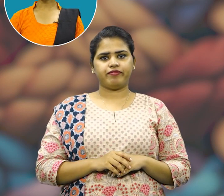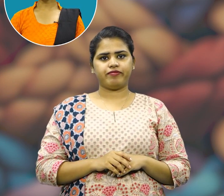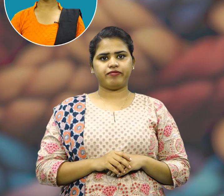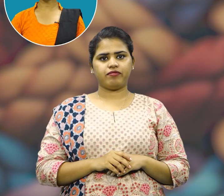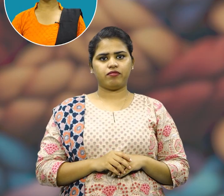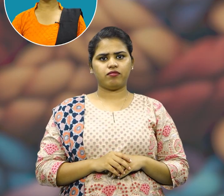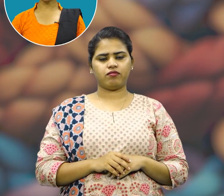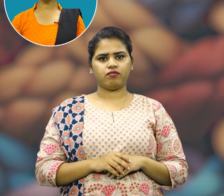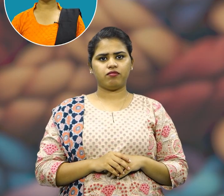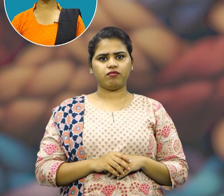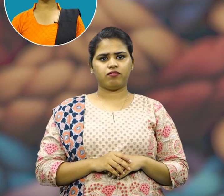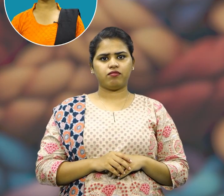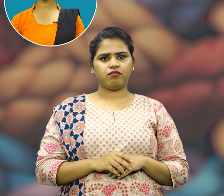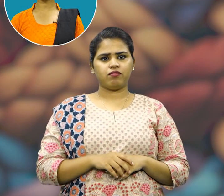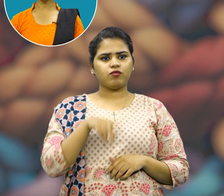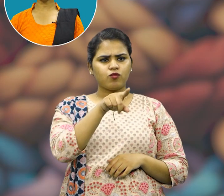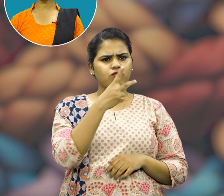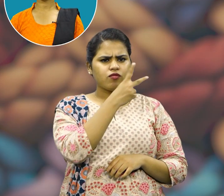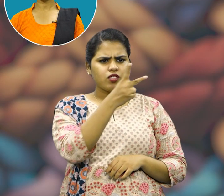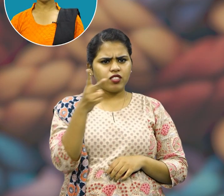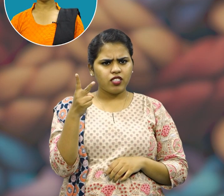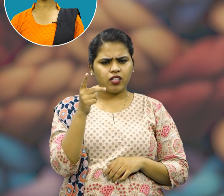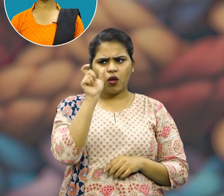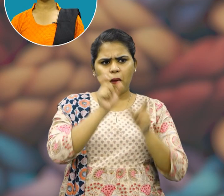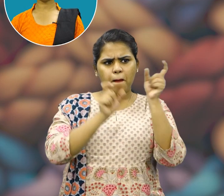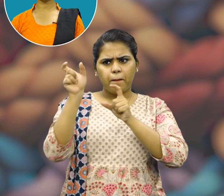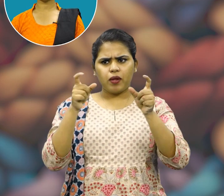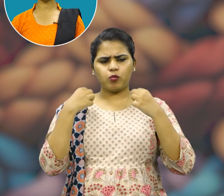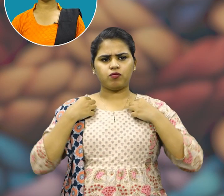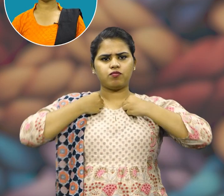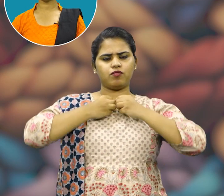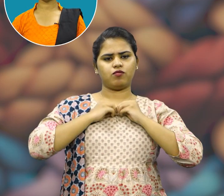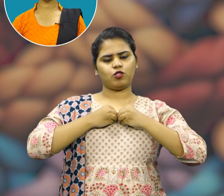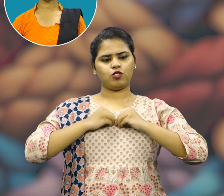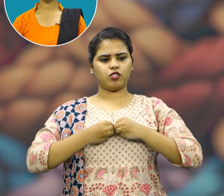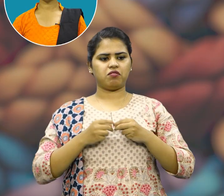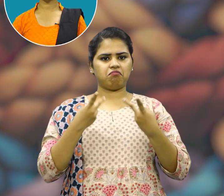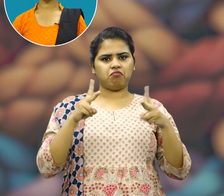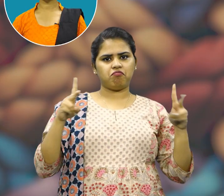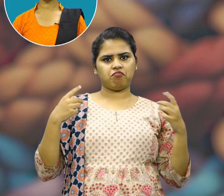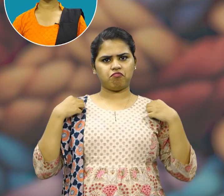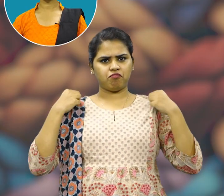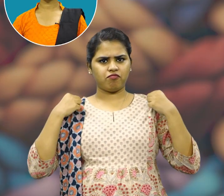You must have seen people wearing shirts and other dresses.